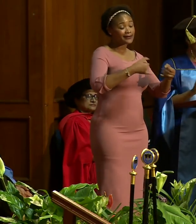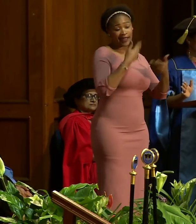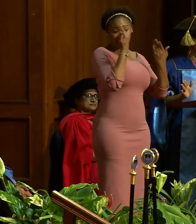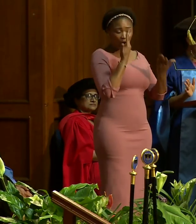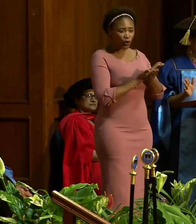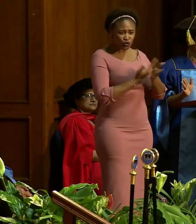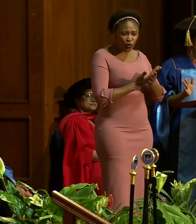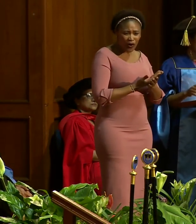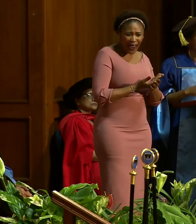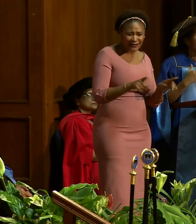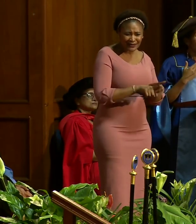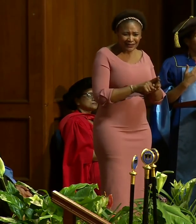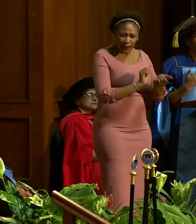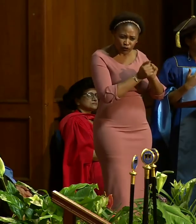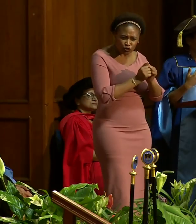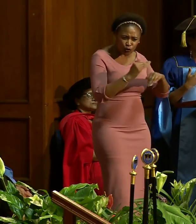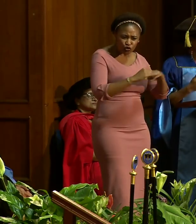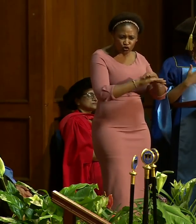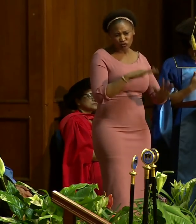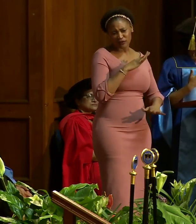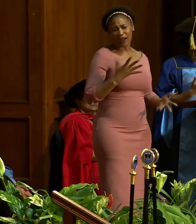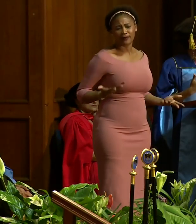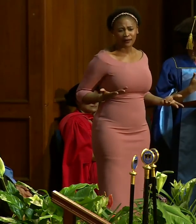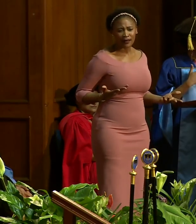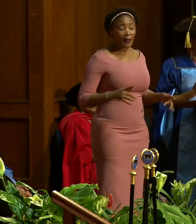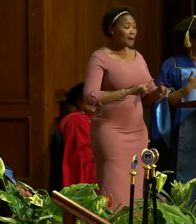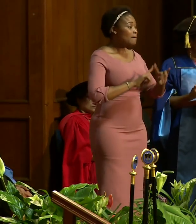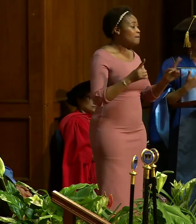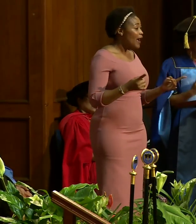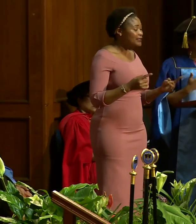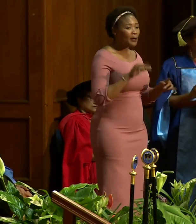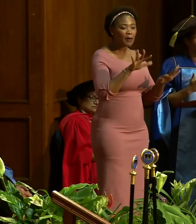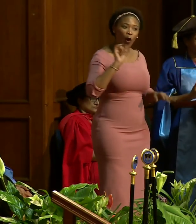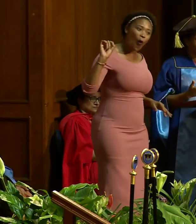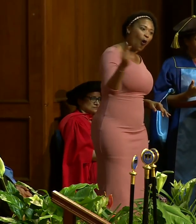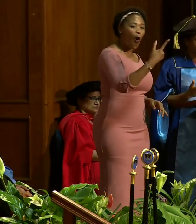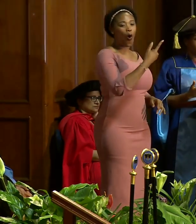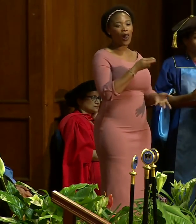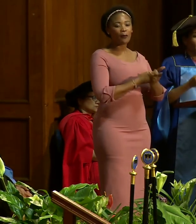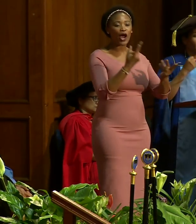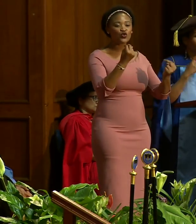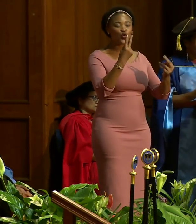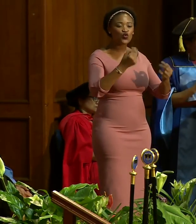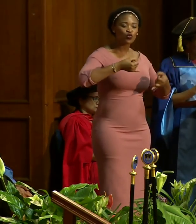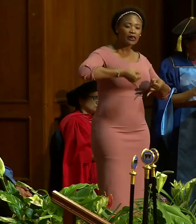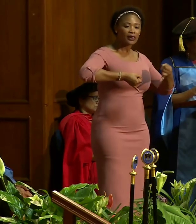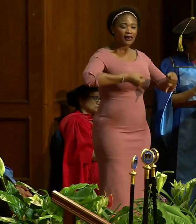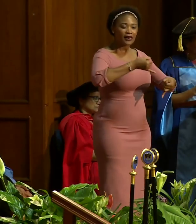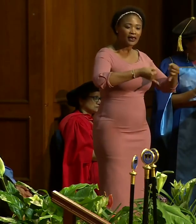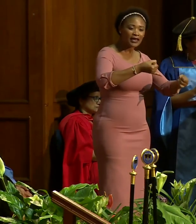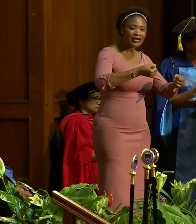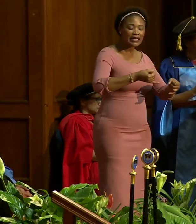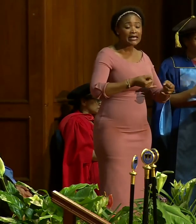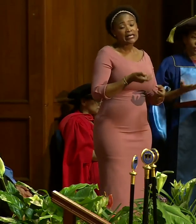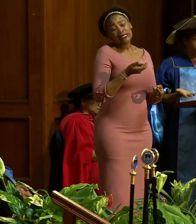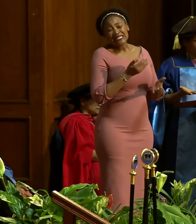Stars, it will still be fine. But as it happens, everybody buys new high heels. Some people practice